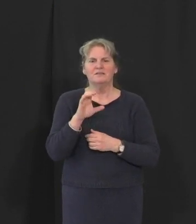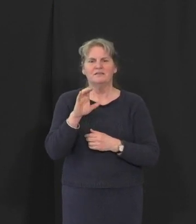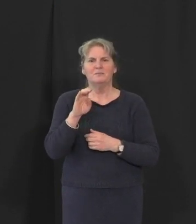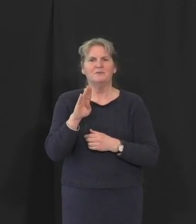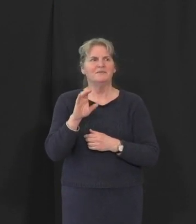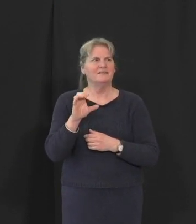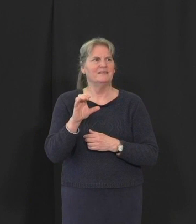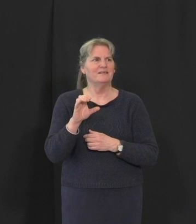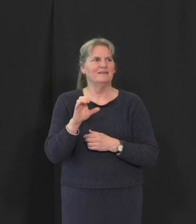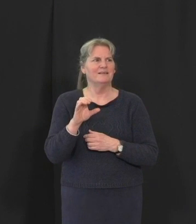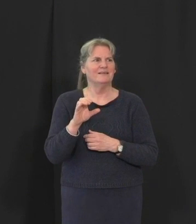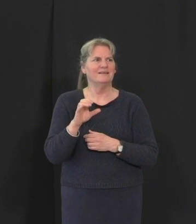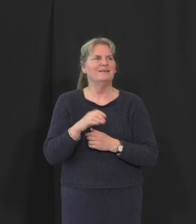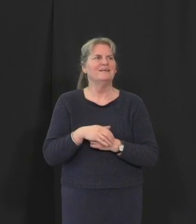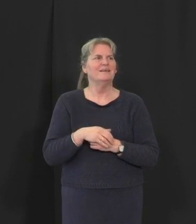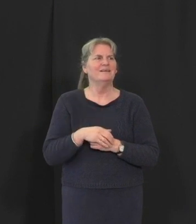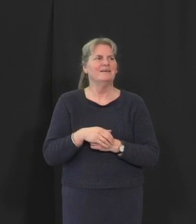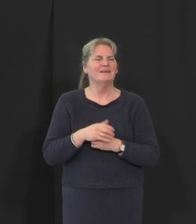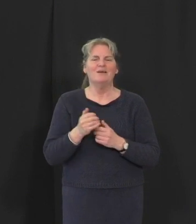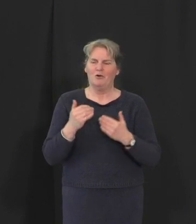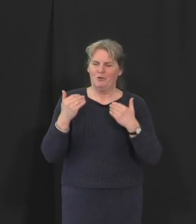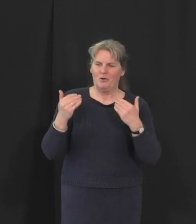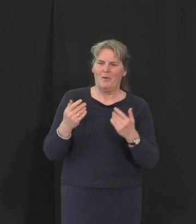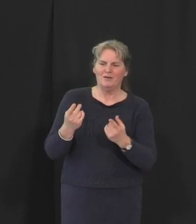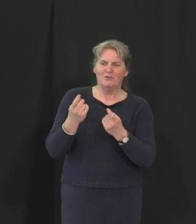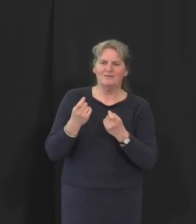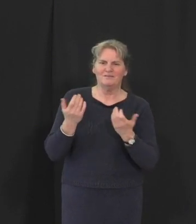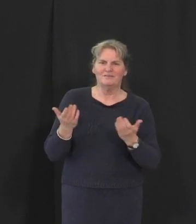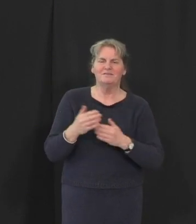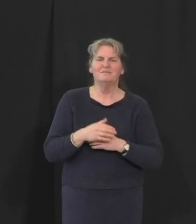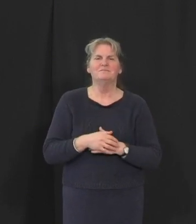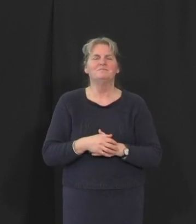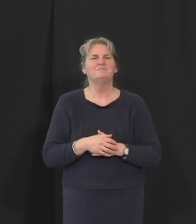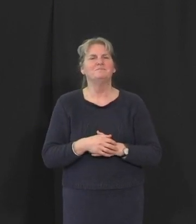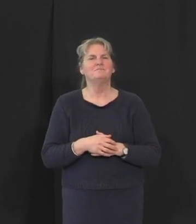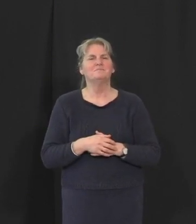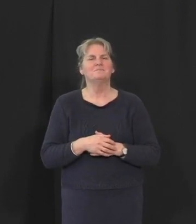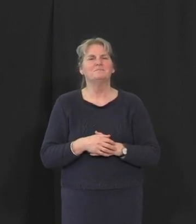CBC. I haven't had a chance to ask a first question. Go ahead, please, Jane.